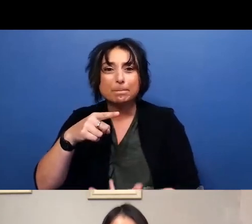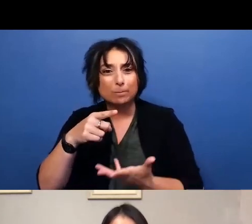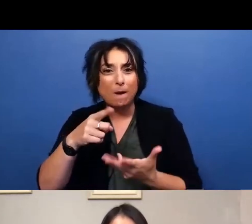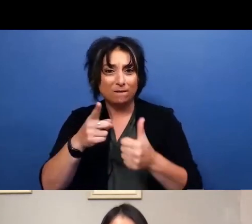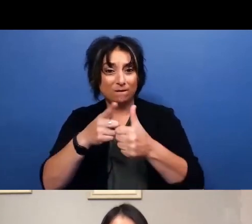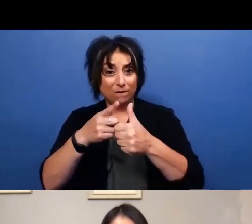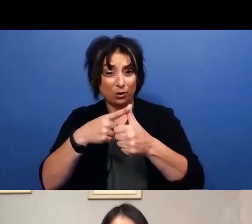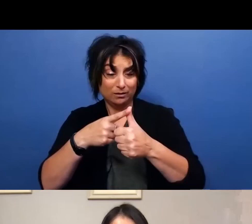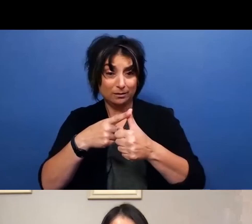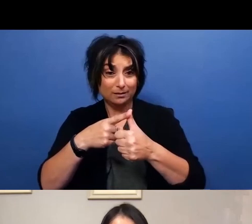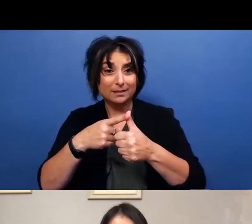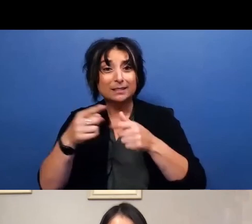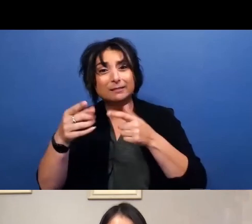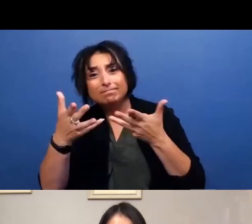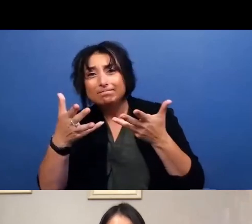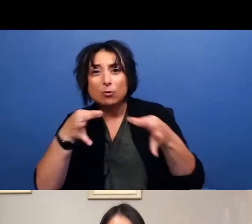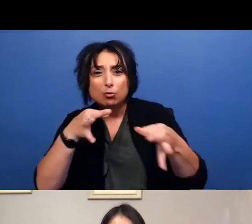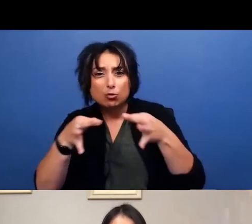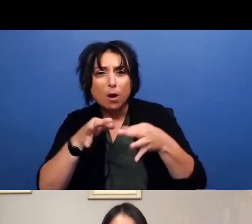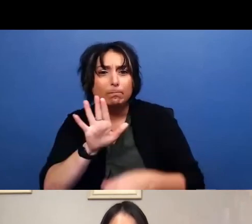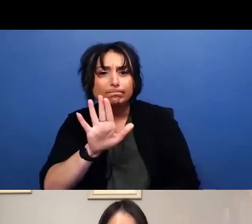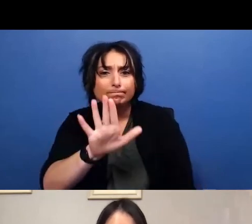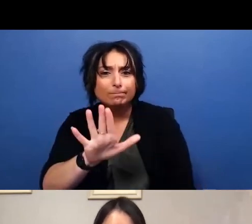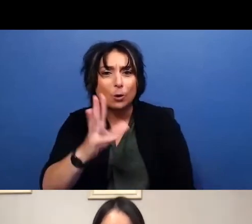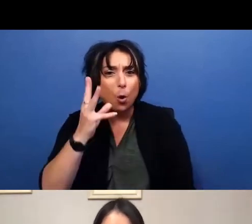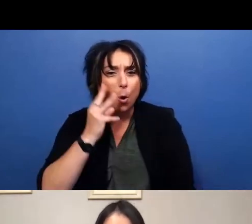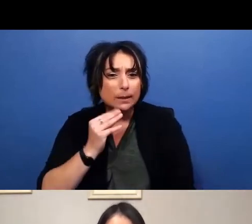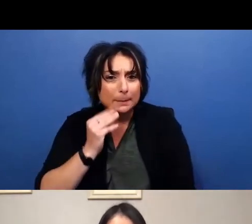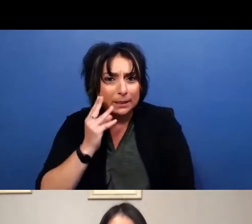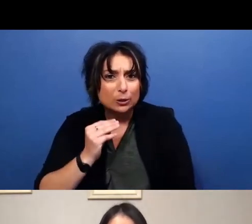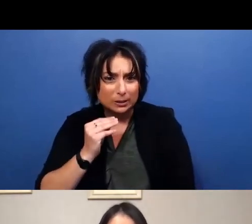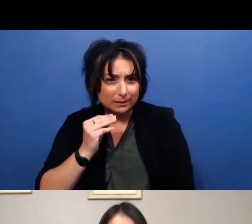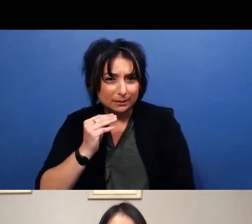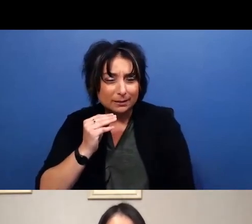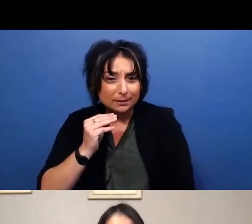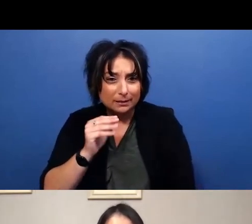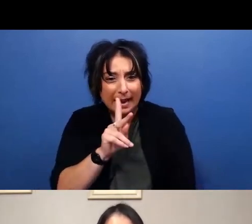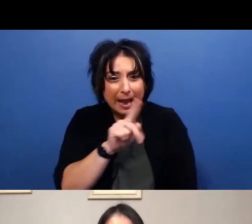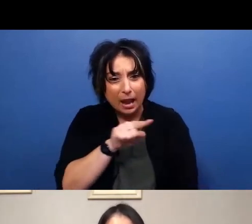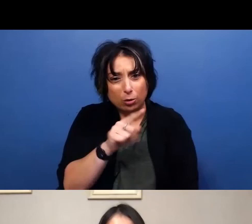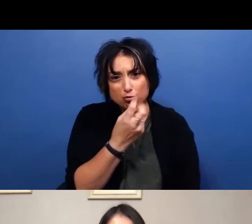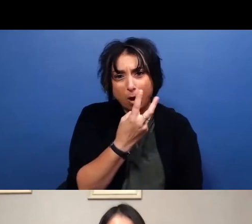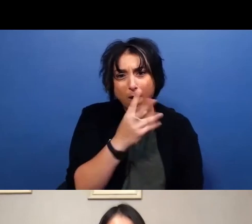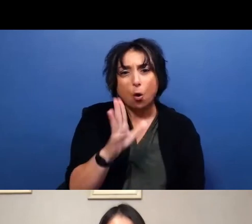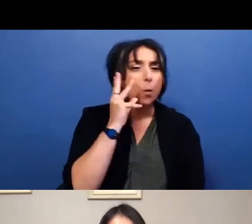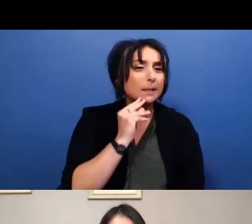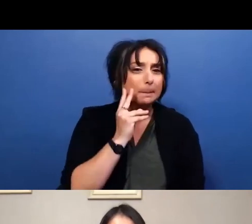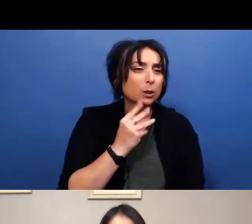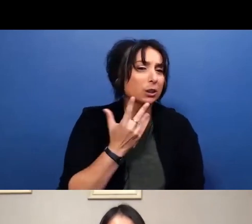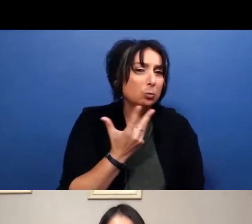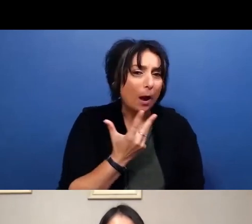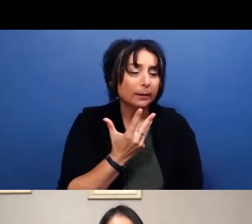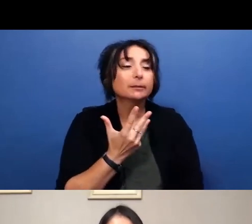to us what your experience was like in your K through 12. And then after you talk about